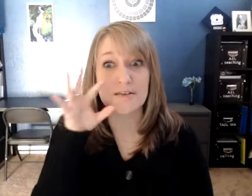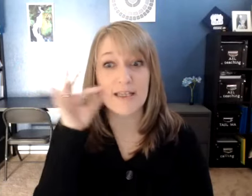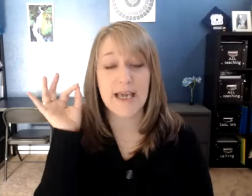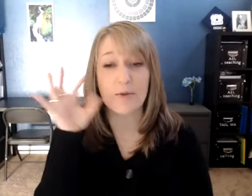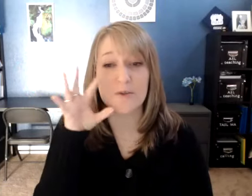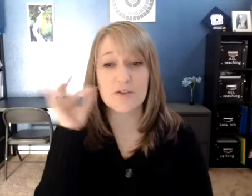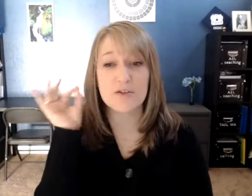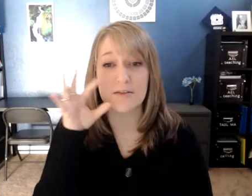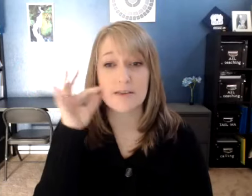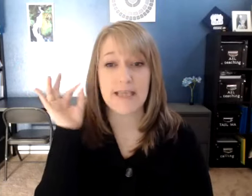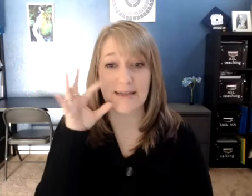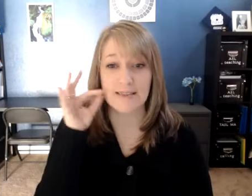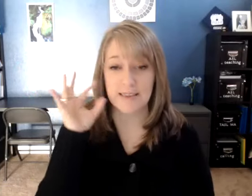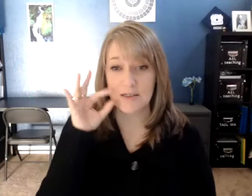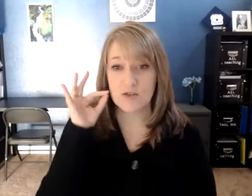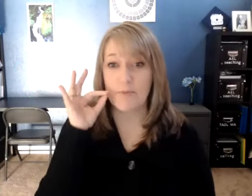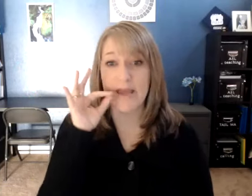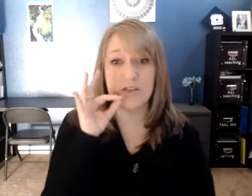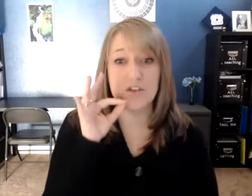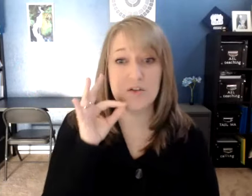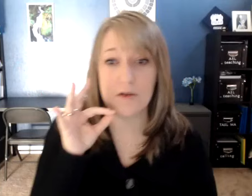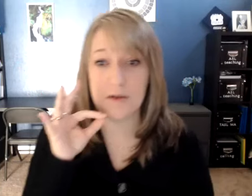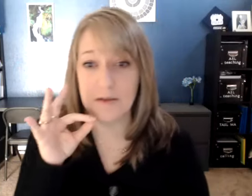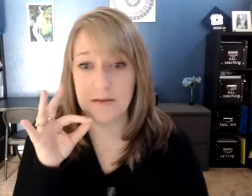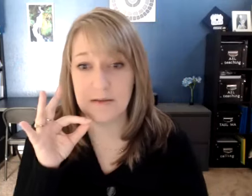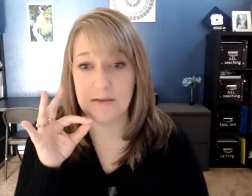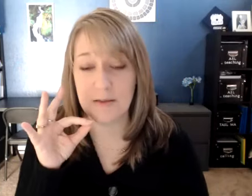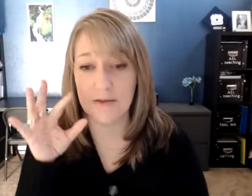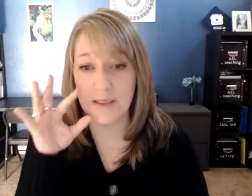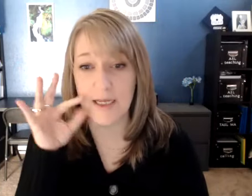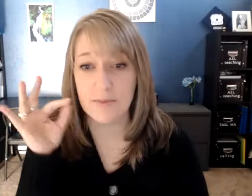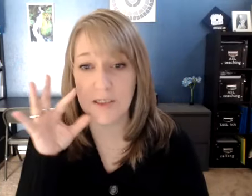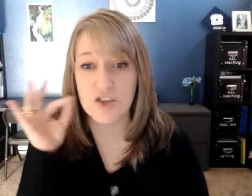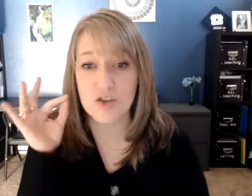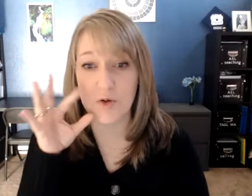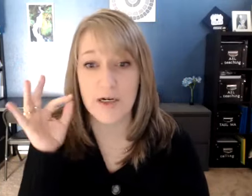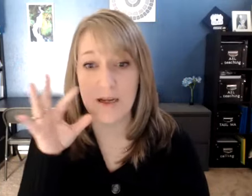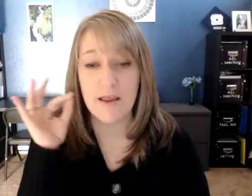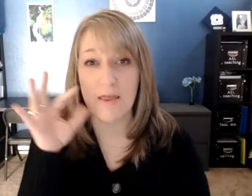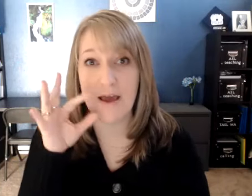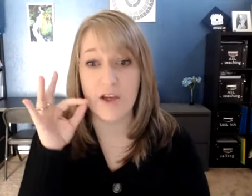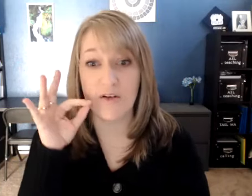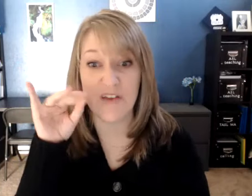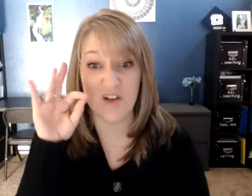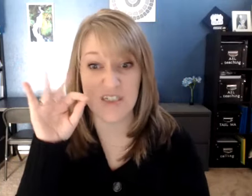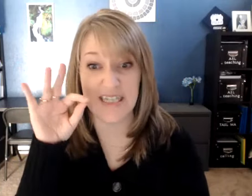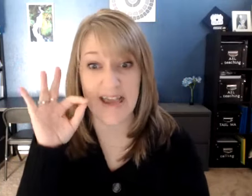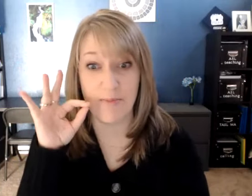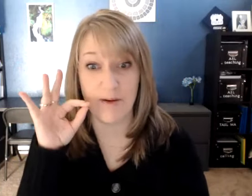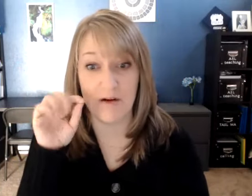like cat whiskers, cat. So make sure, sorry about the light, make sure that your fingers stay up here.